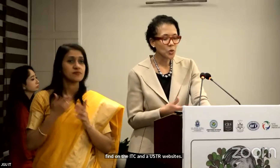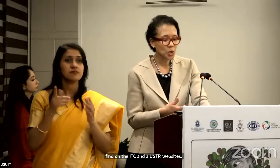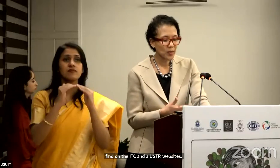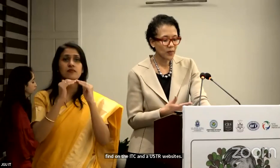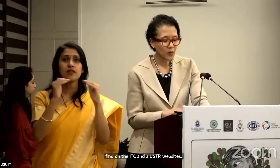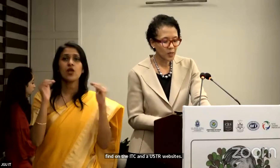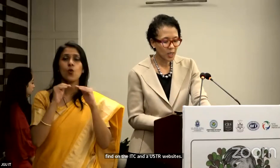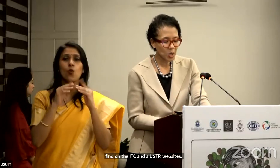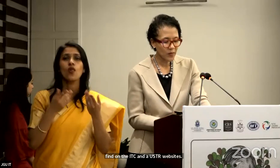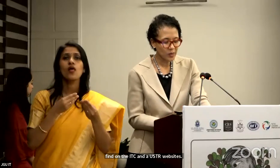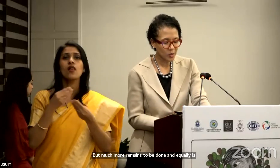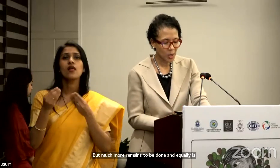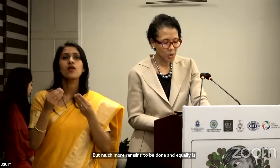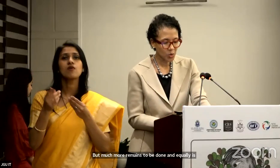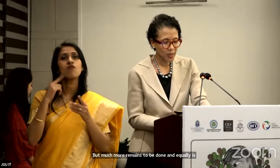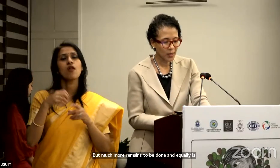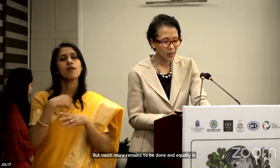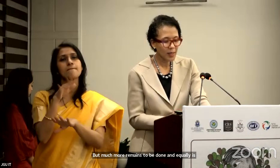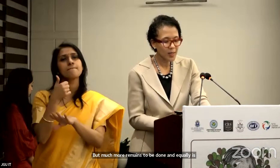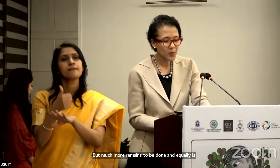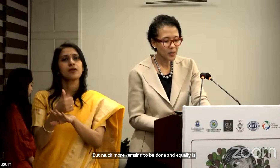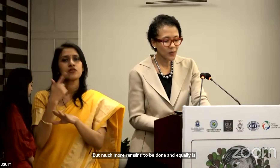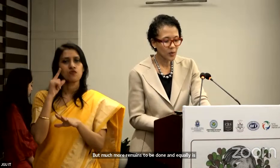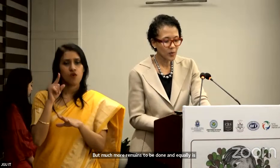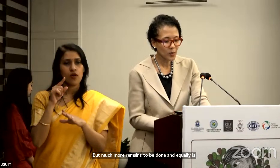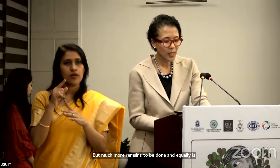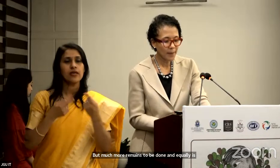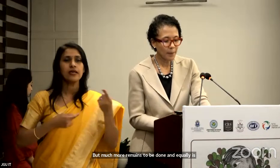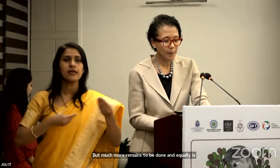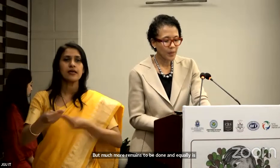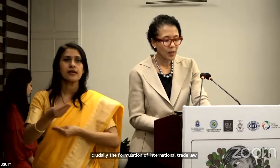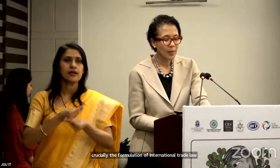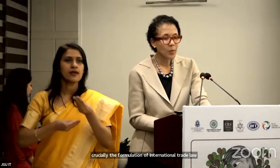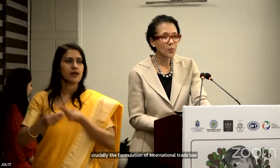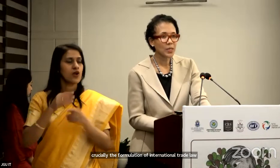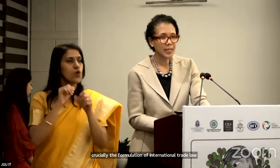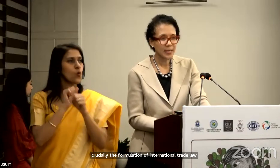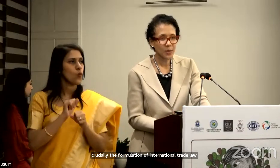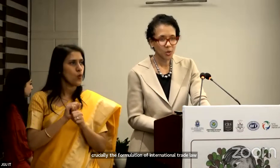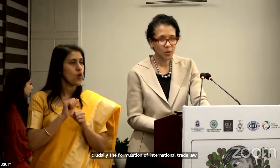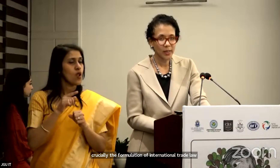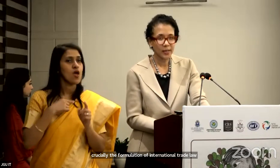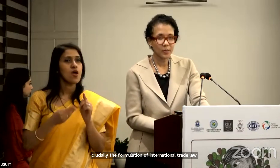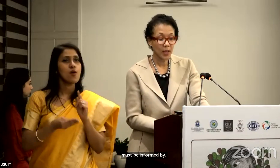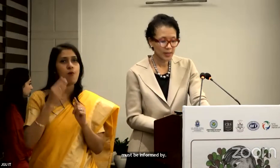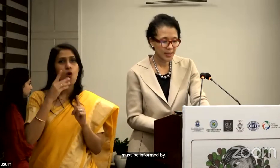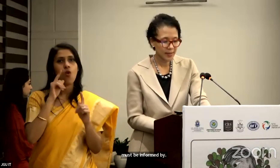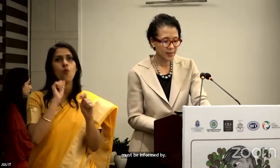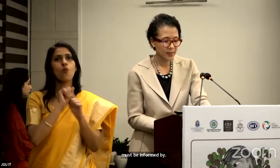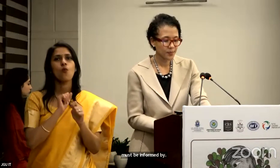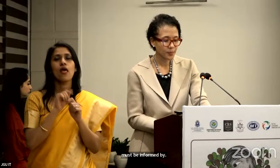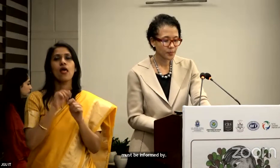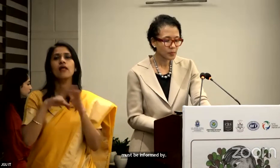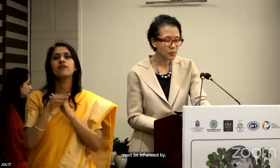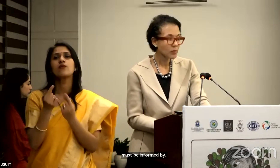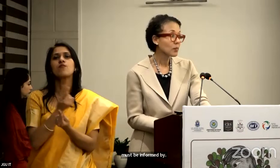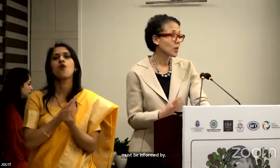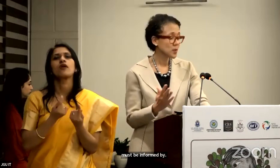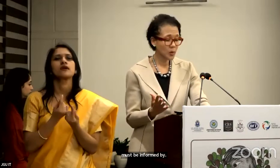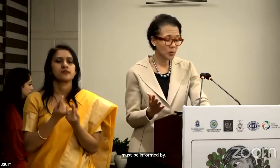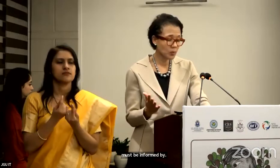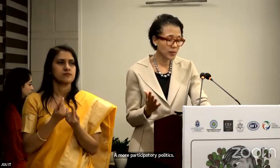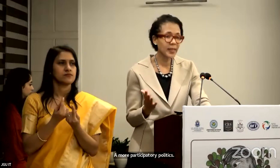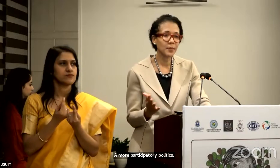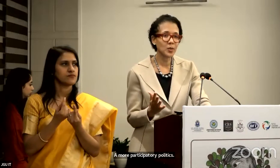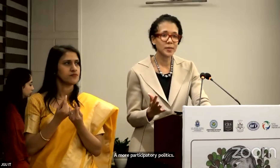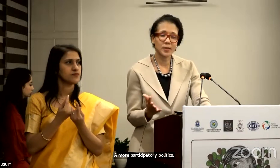as crucially, the formulation of international trade law must be informed by a more participatory politics.